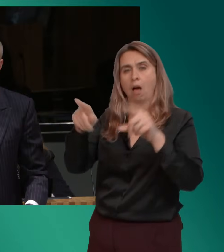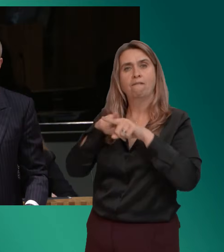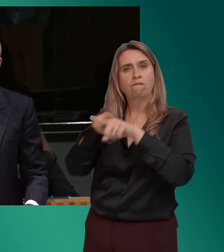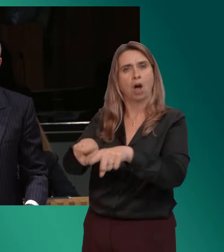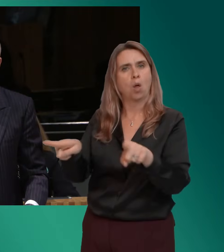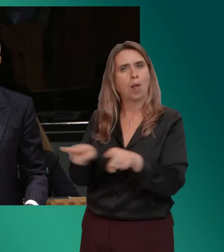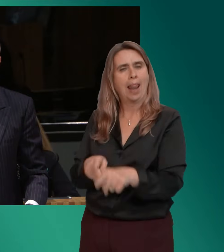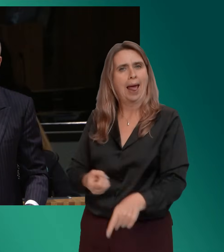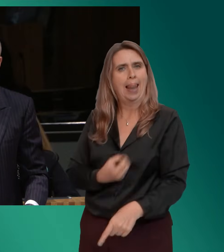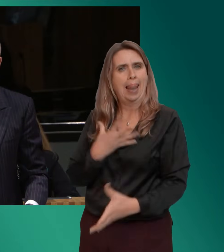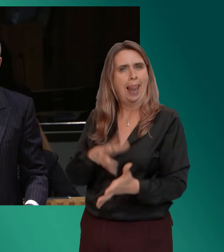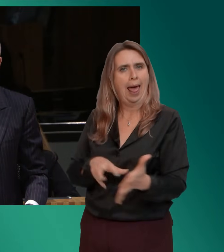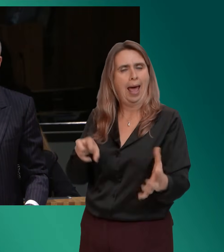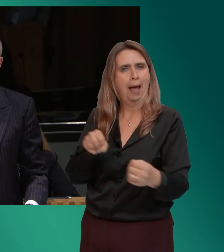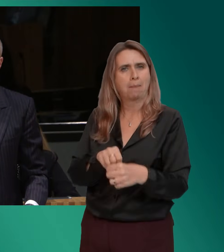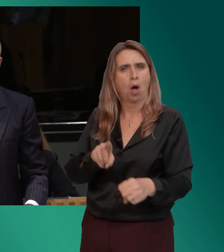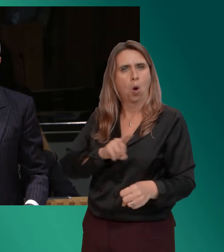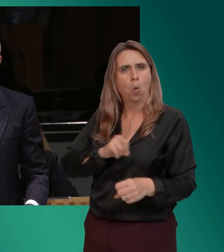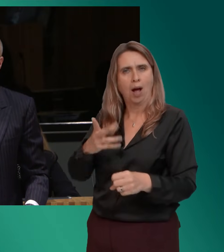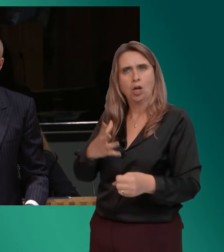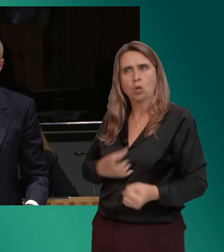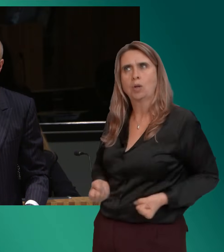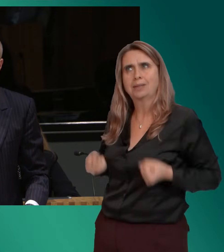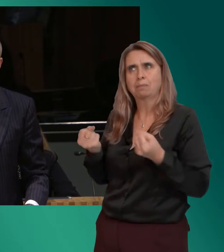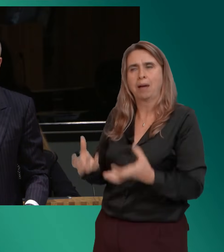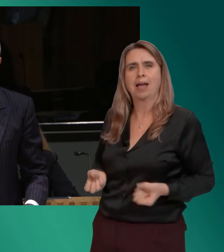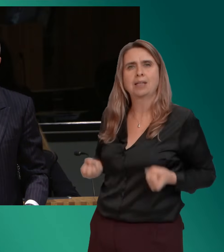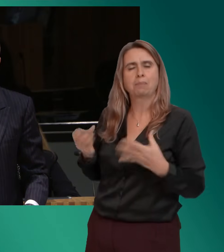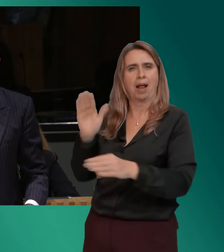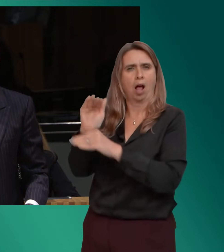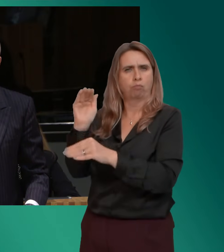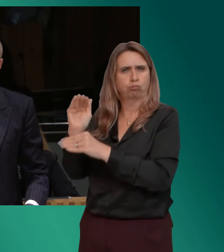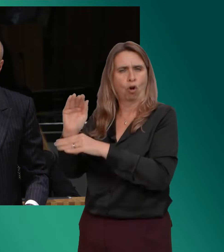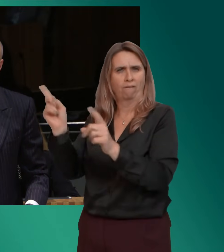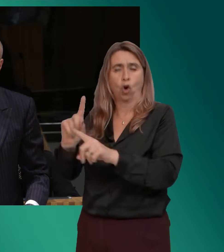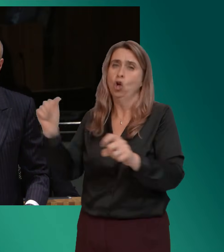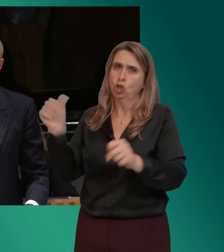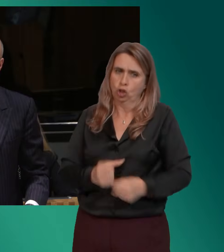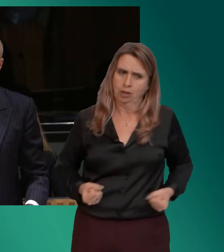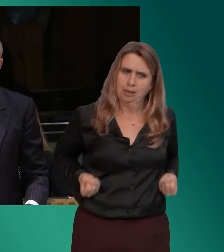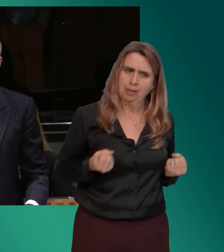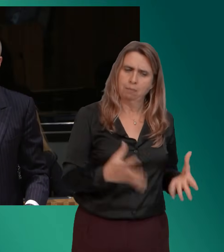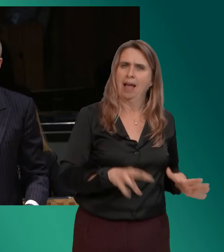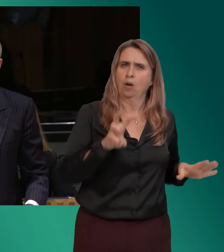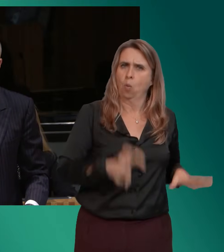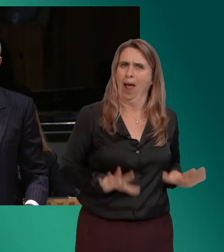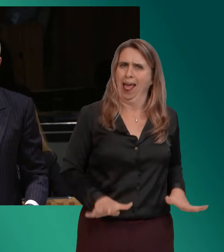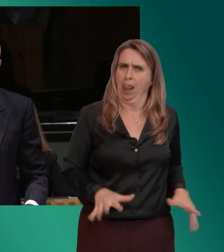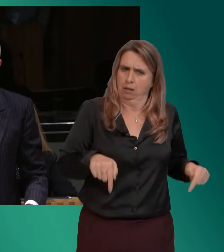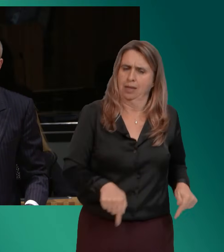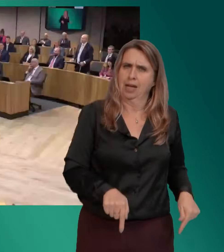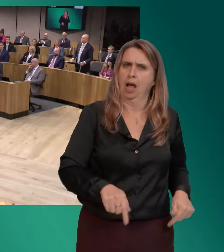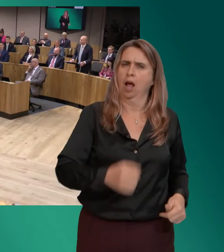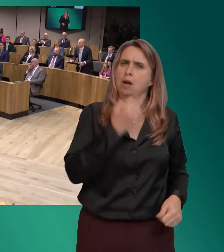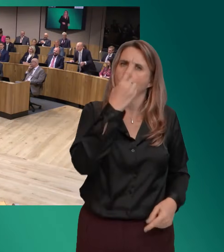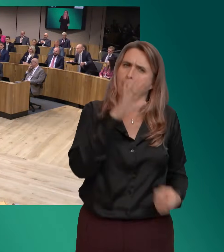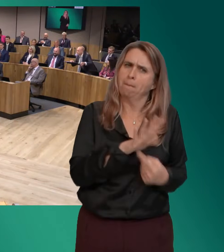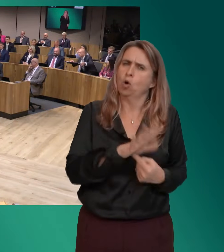of spending large sums of money abroad when it should be spent in Wales, and we should be putting the people of Wales